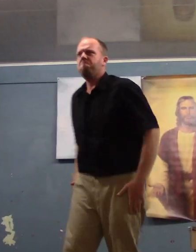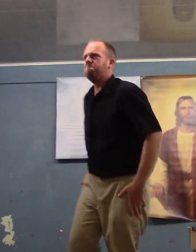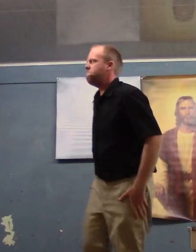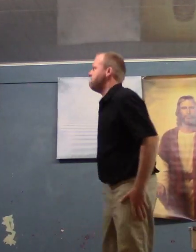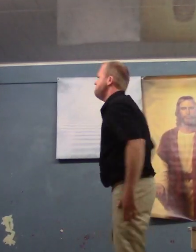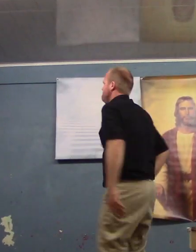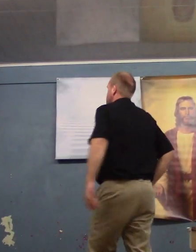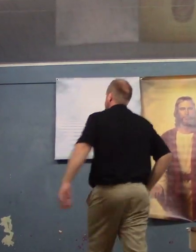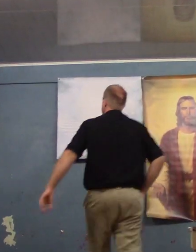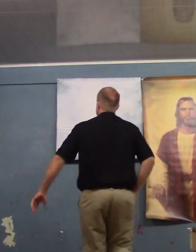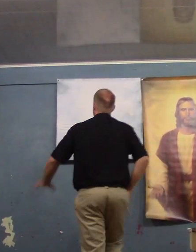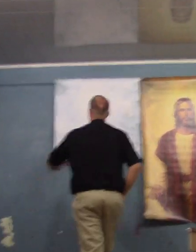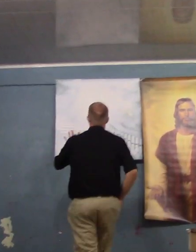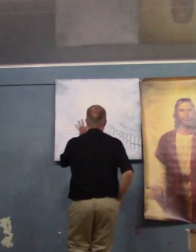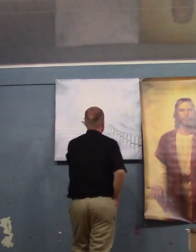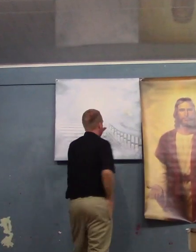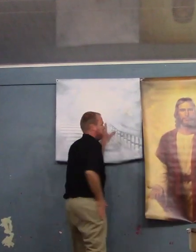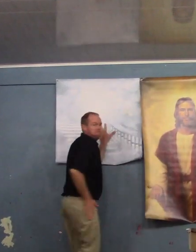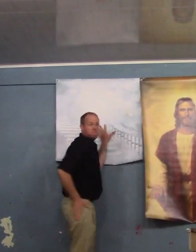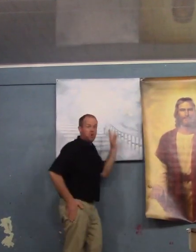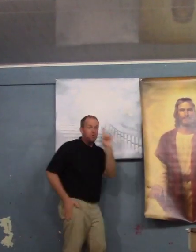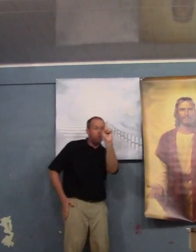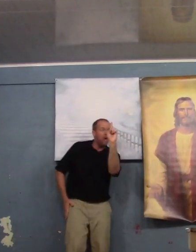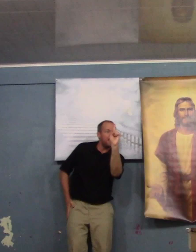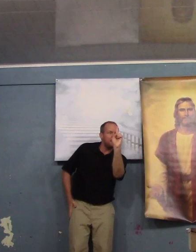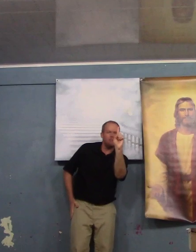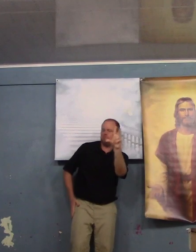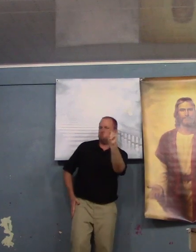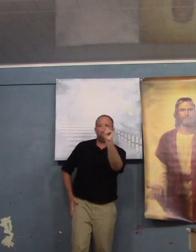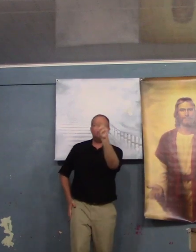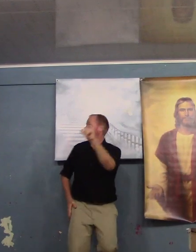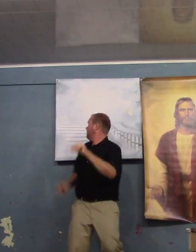You will not be able to pocket the sin and slip into heaven. Just one little sin.